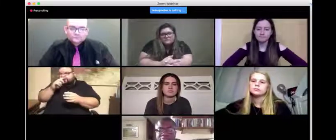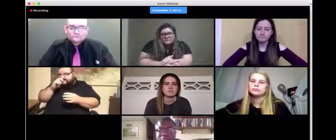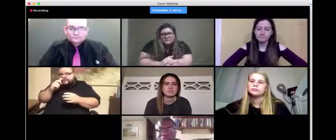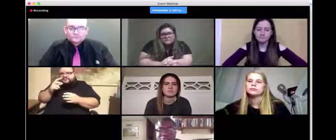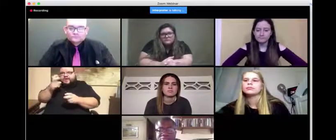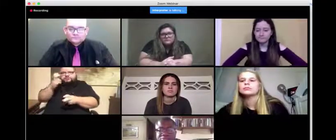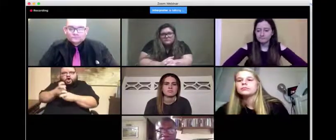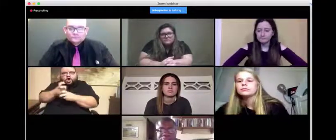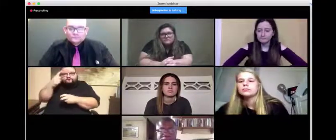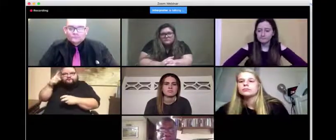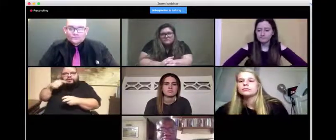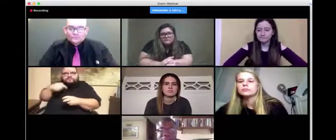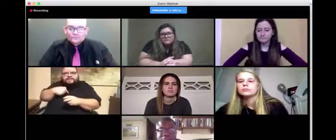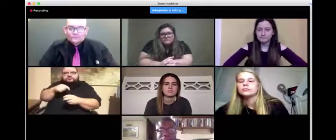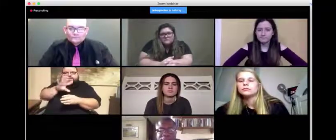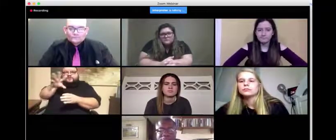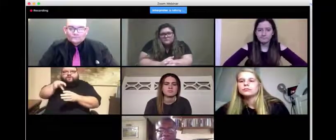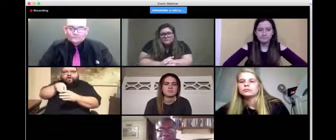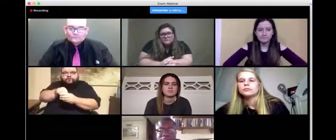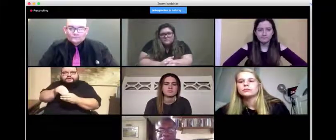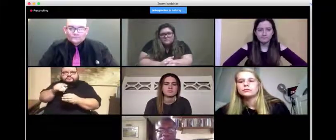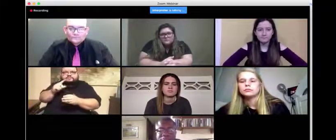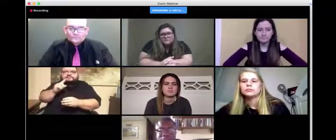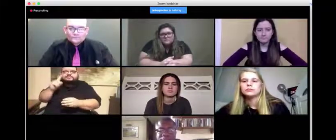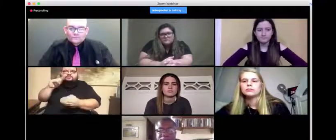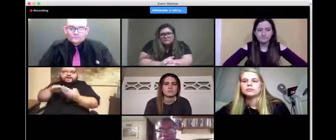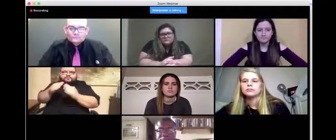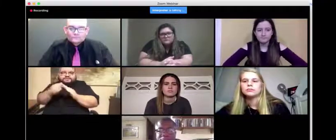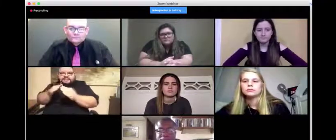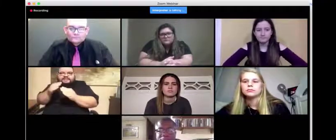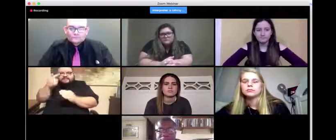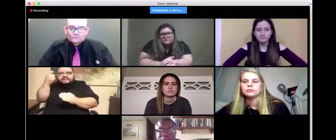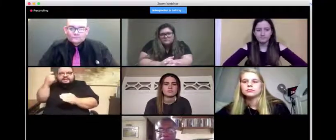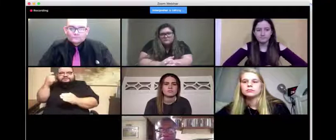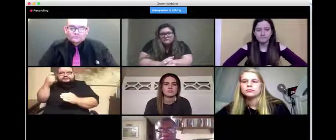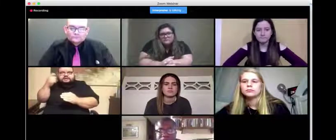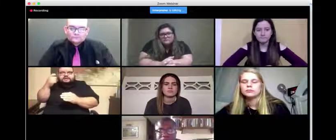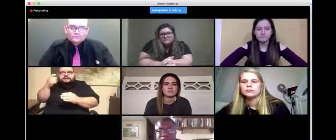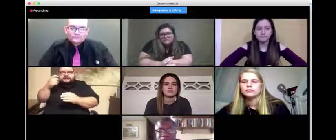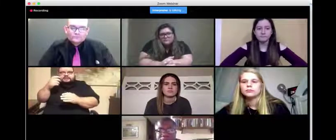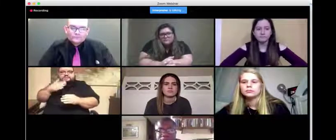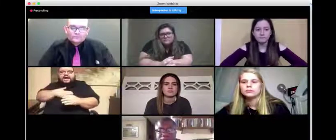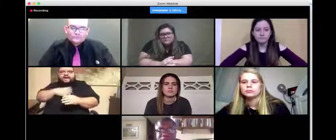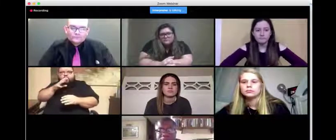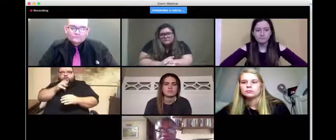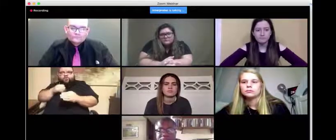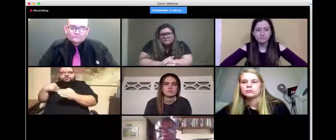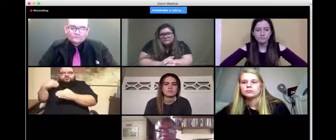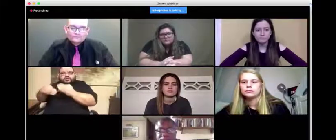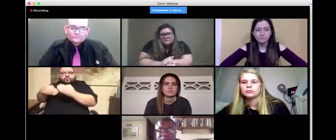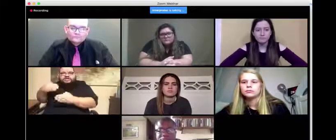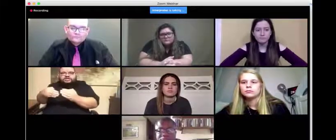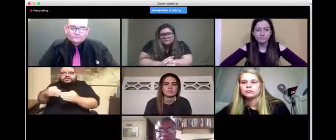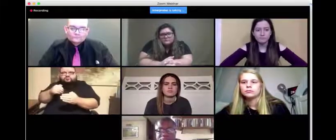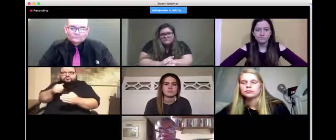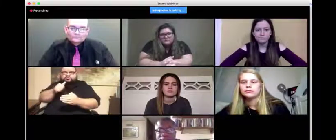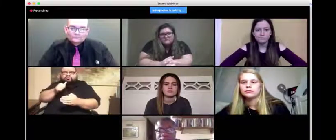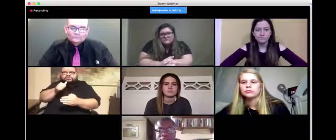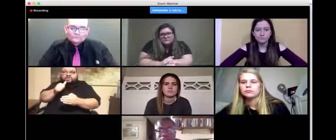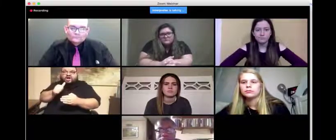community because some of my own generation were not great, So, I always have to